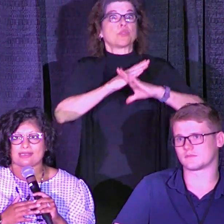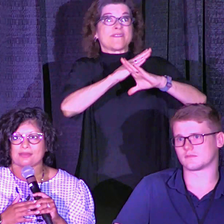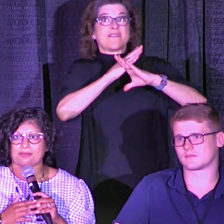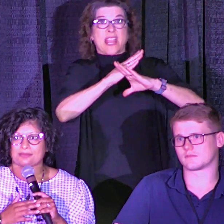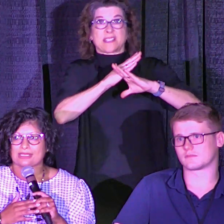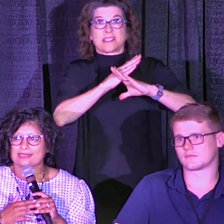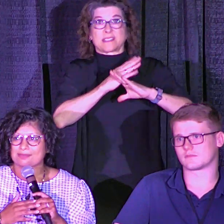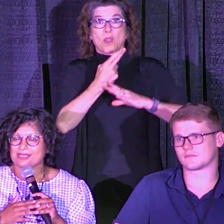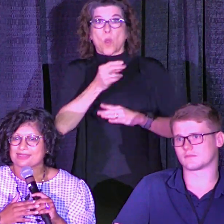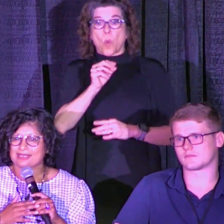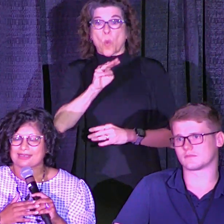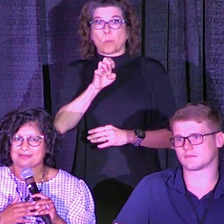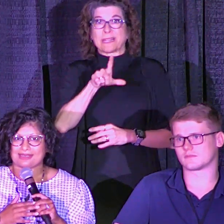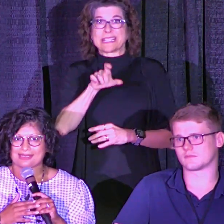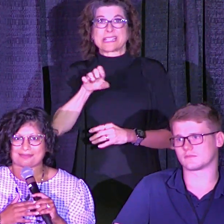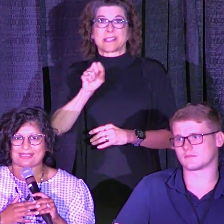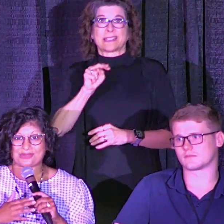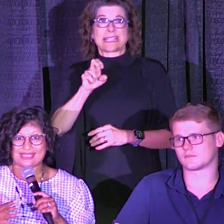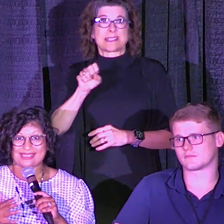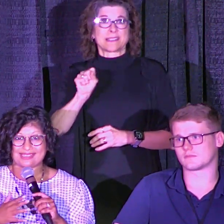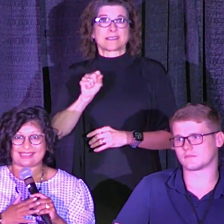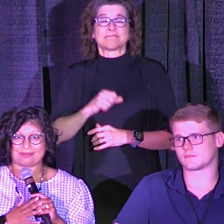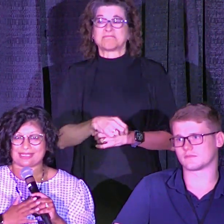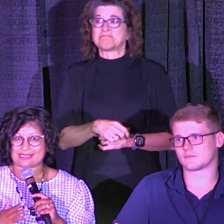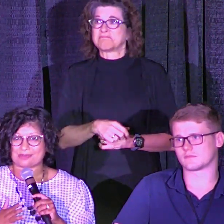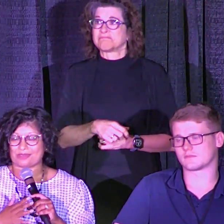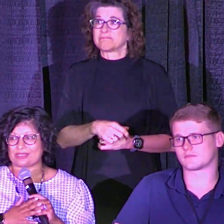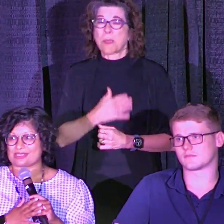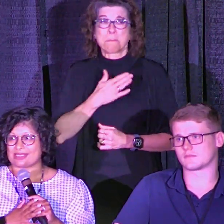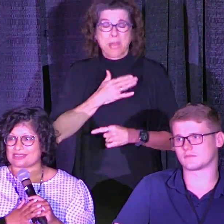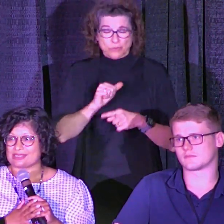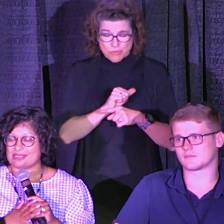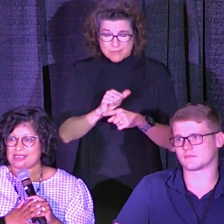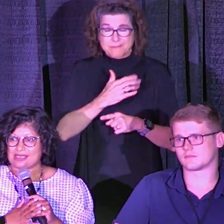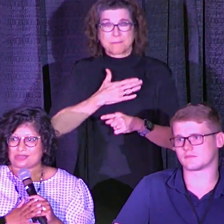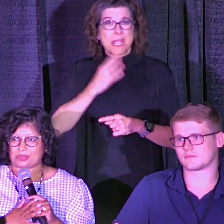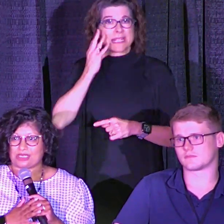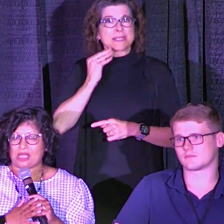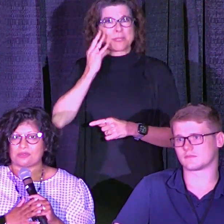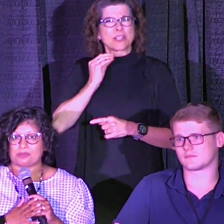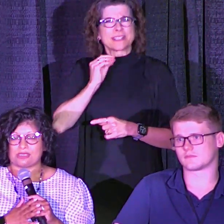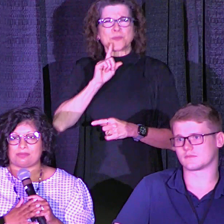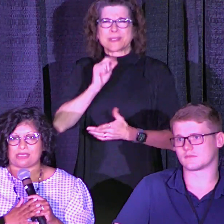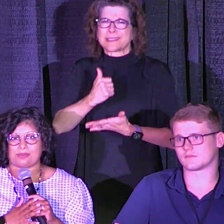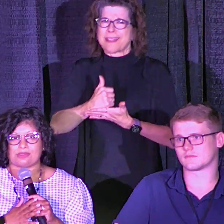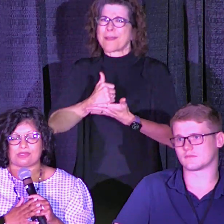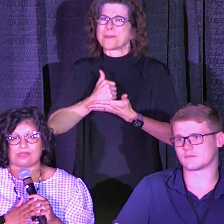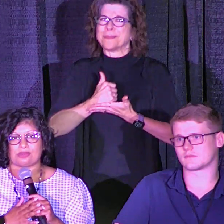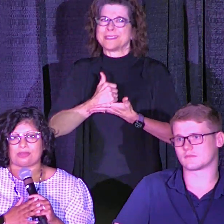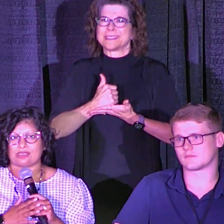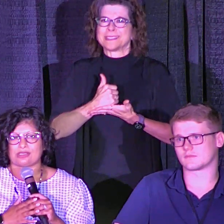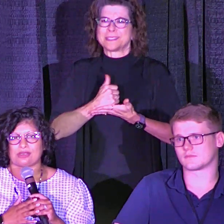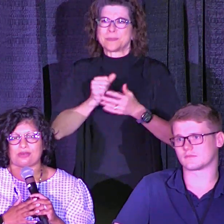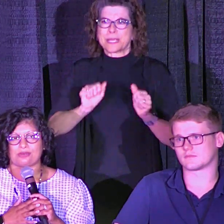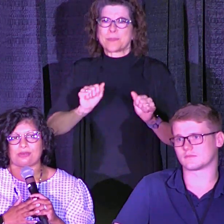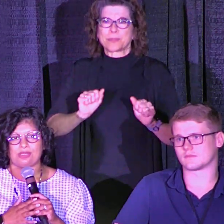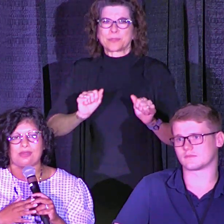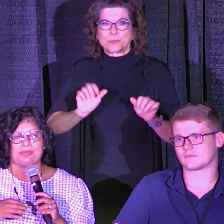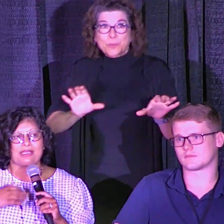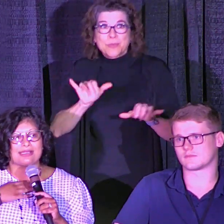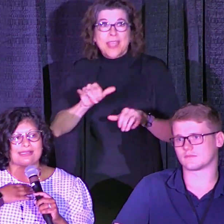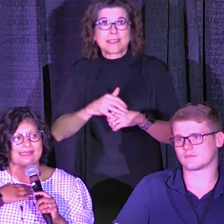homelessness. That's something that I think my training and my experience has has really helped me be able to do, and to